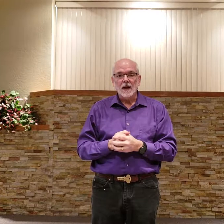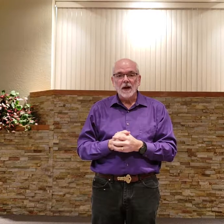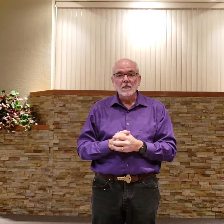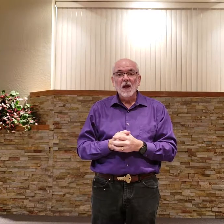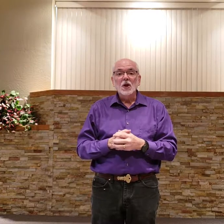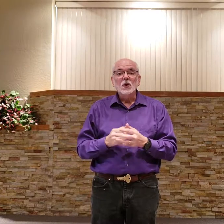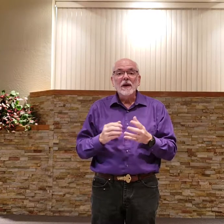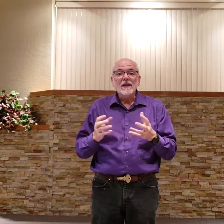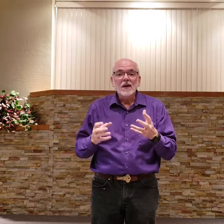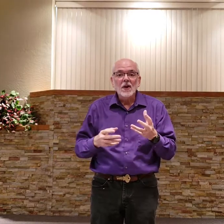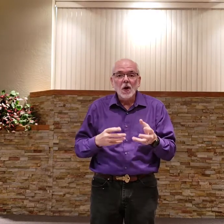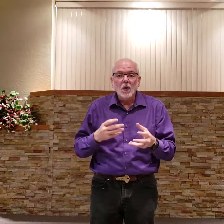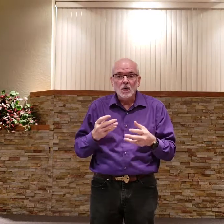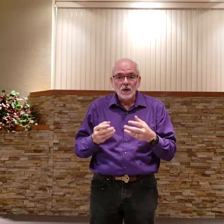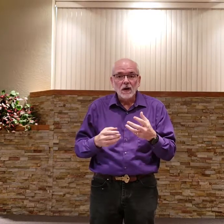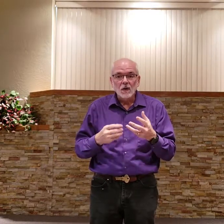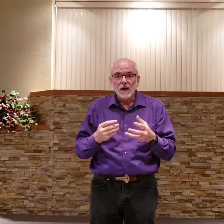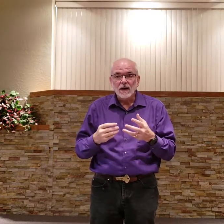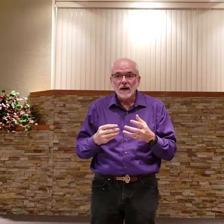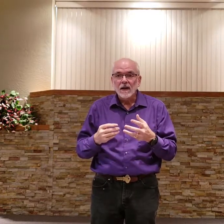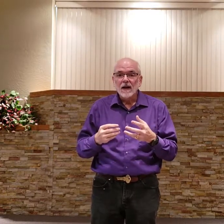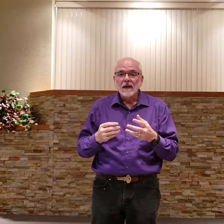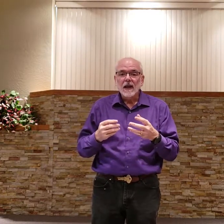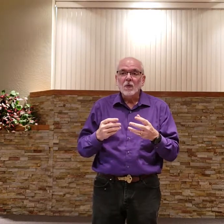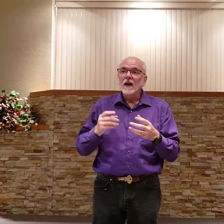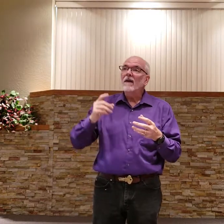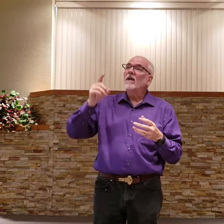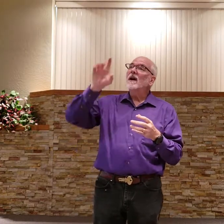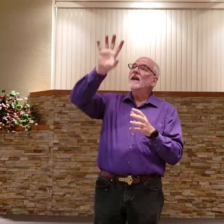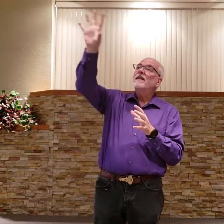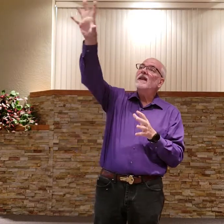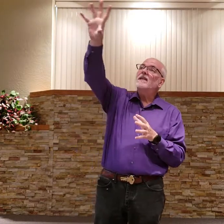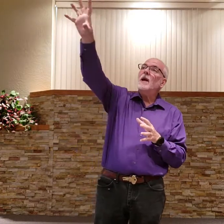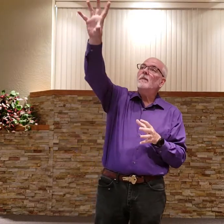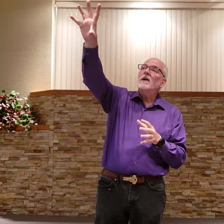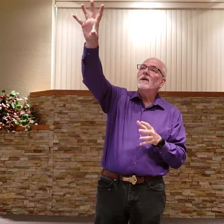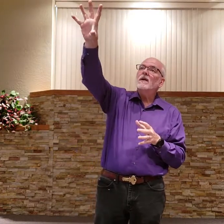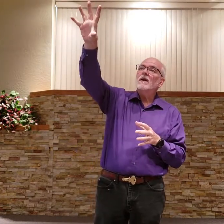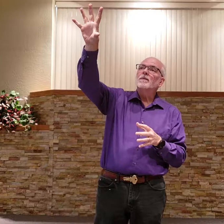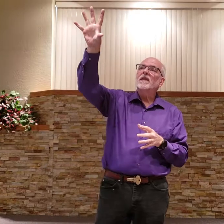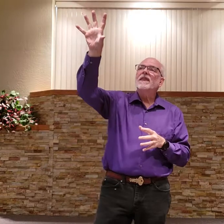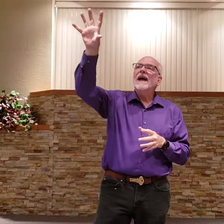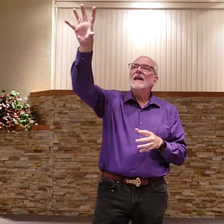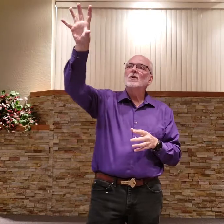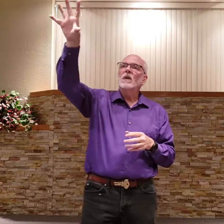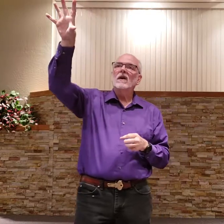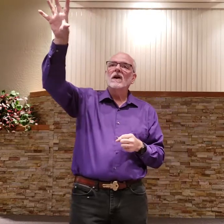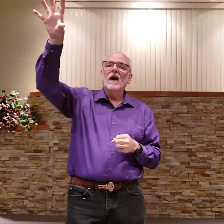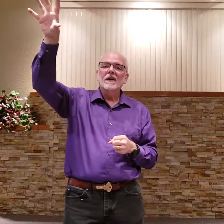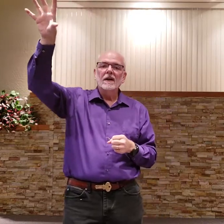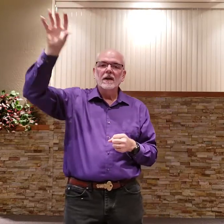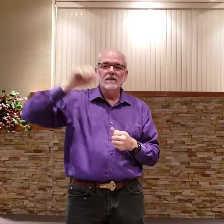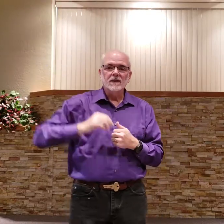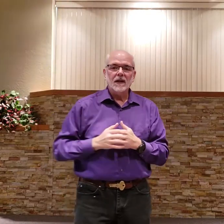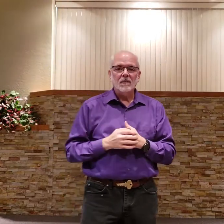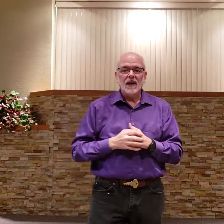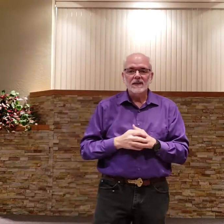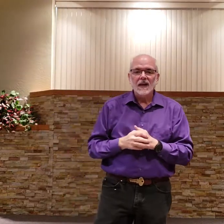time, you get to know real quickly that whenever anything that's up here, that's where God lives in my